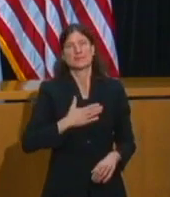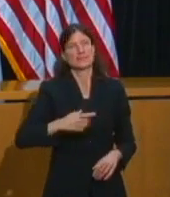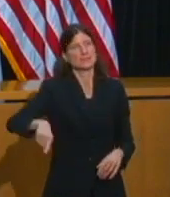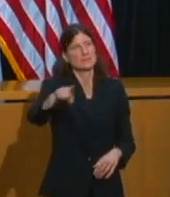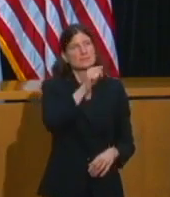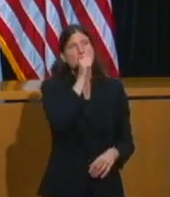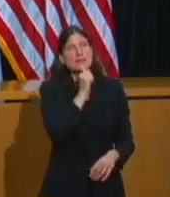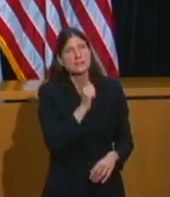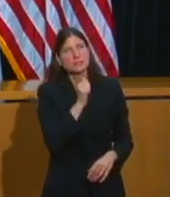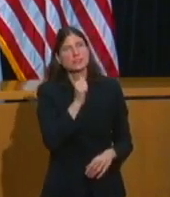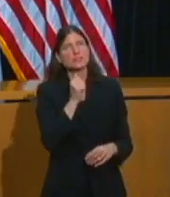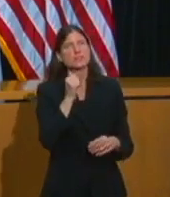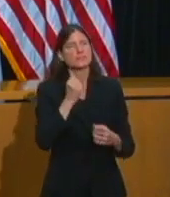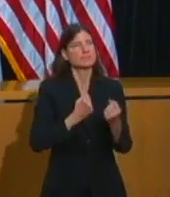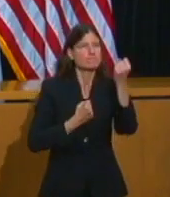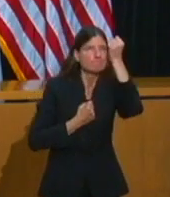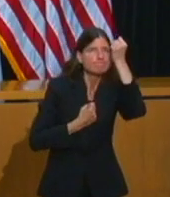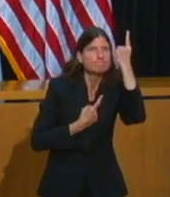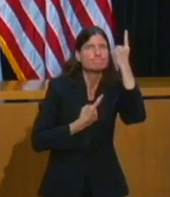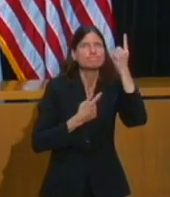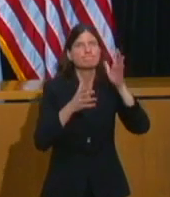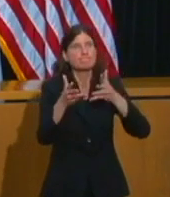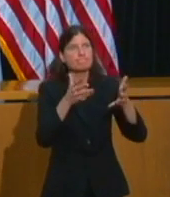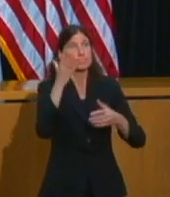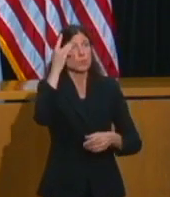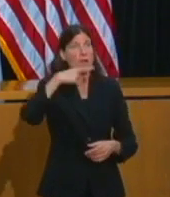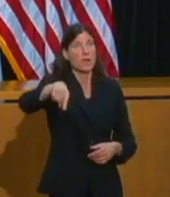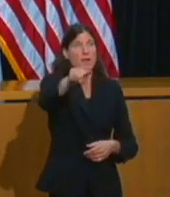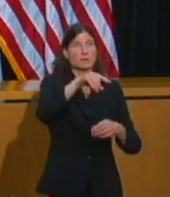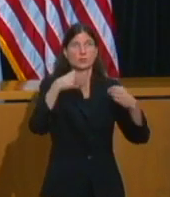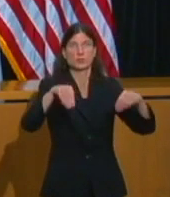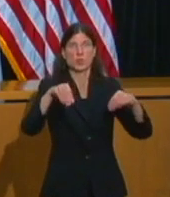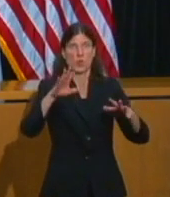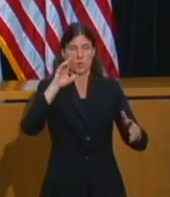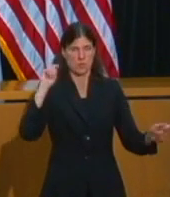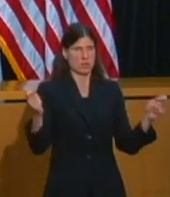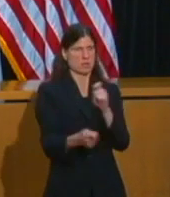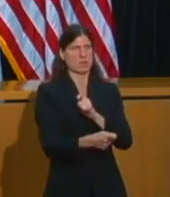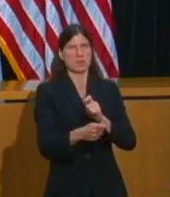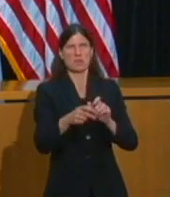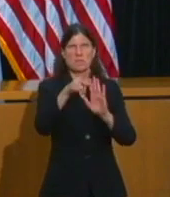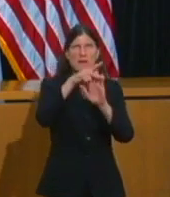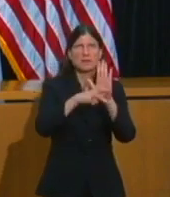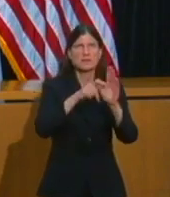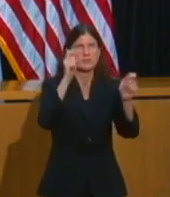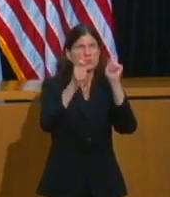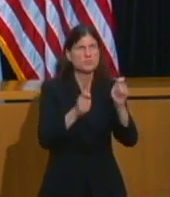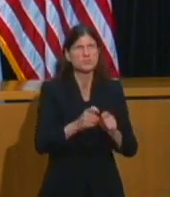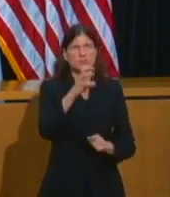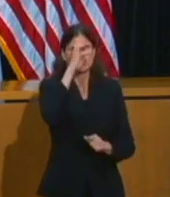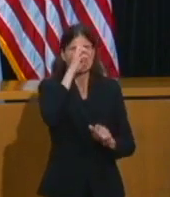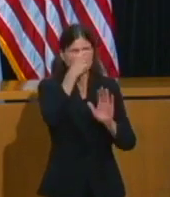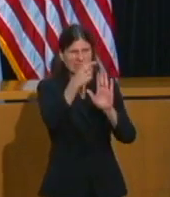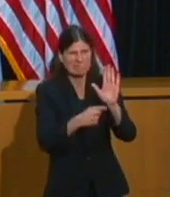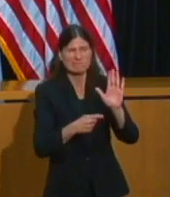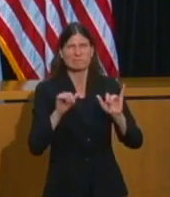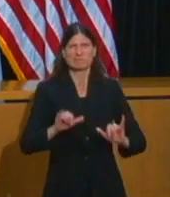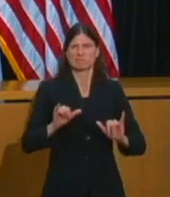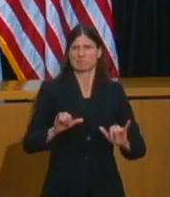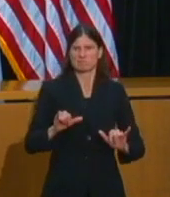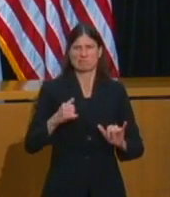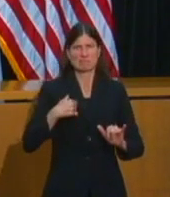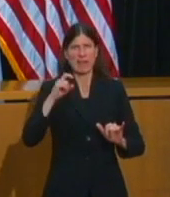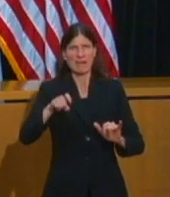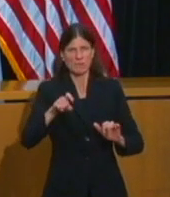new, and they will take some time for all of us to get used to. All guidance is now available at mass.gov reopening to review